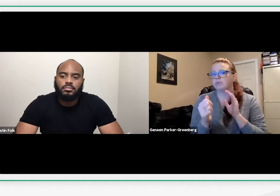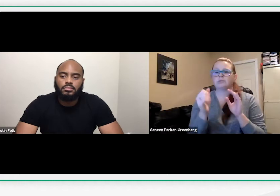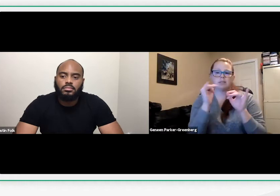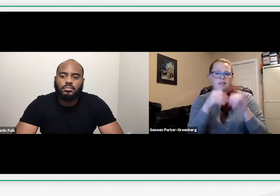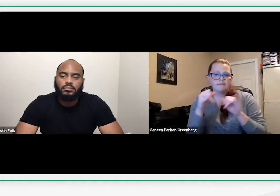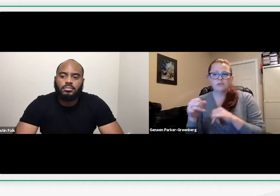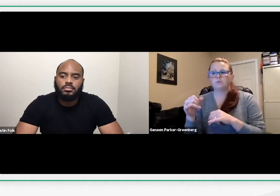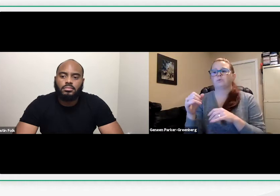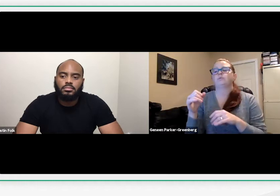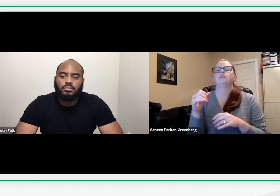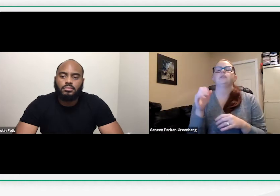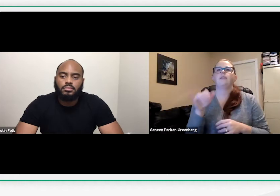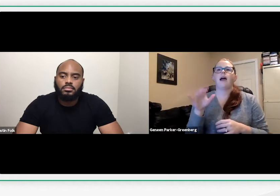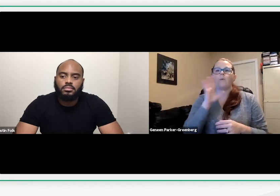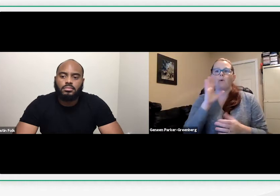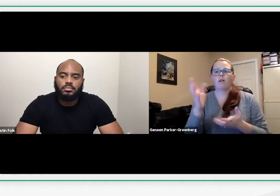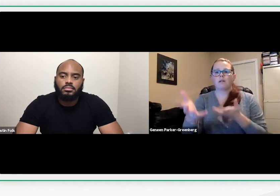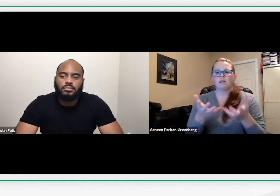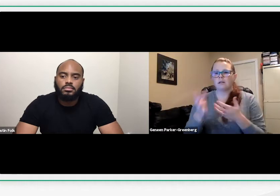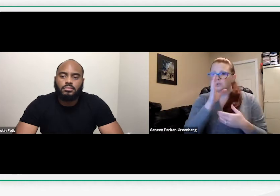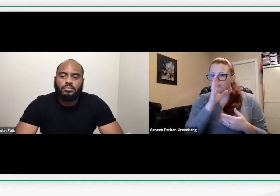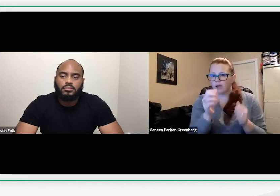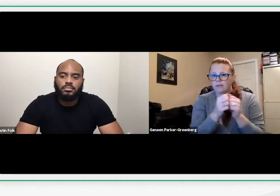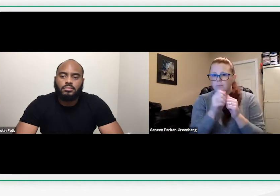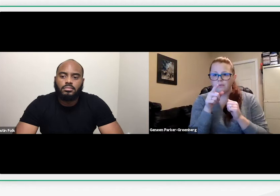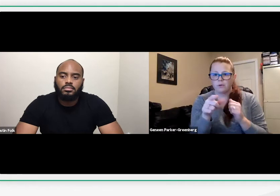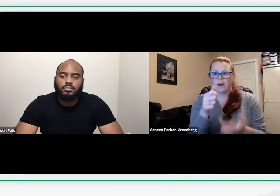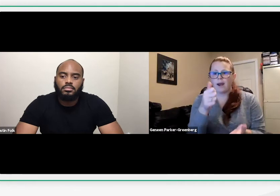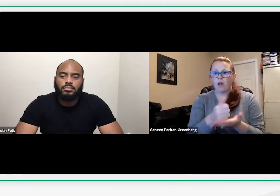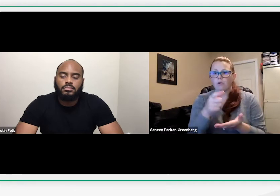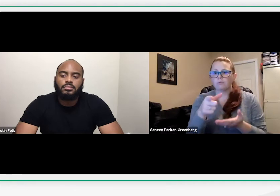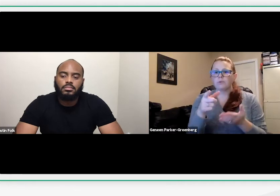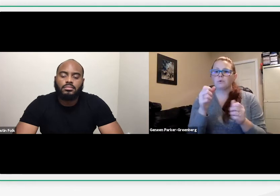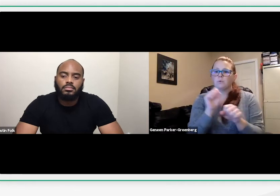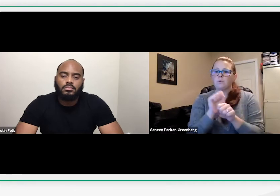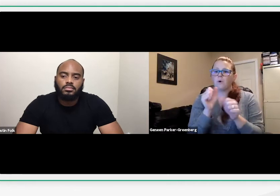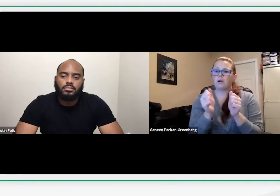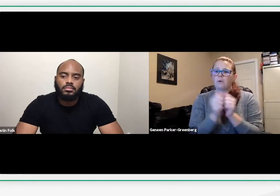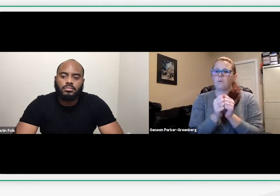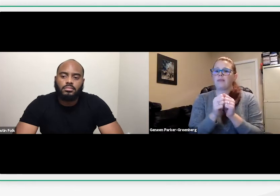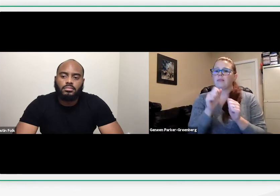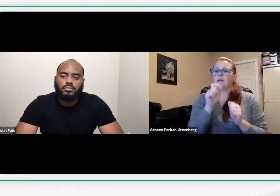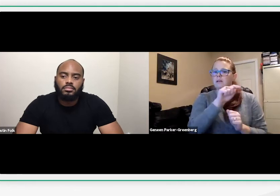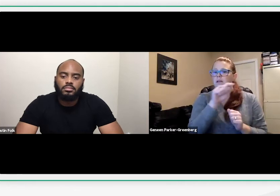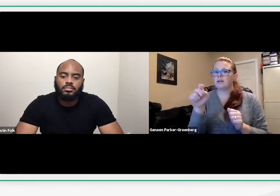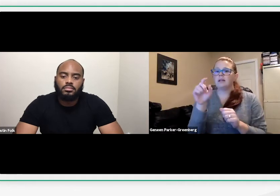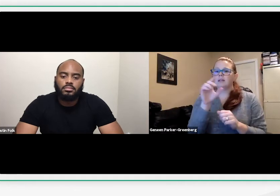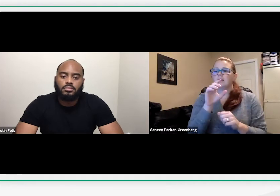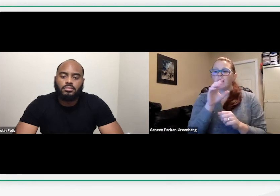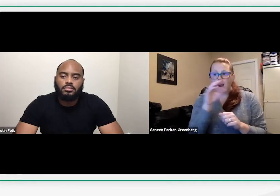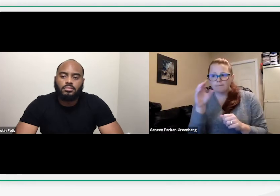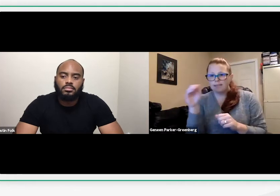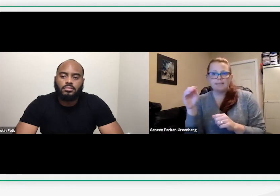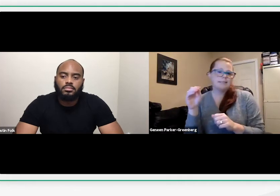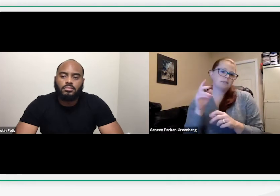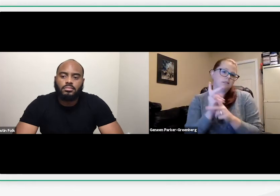with qualified experts and individuals who will work directly with you and help you work